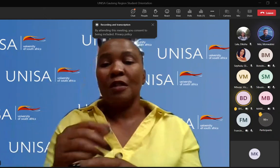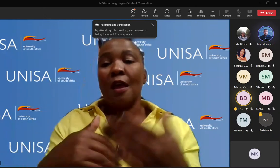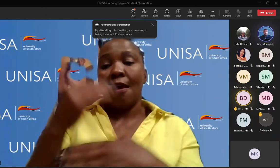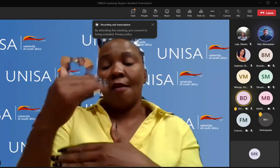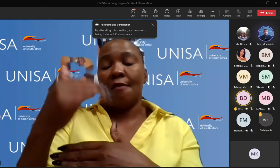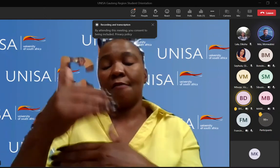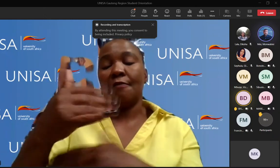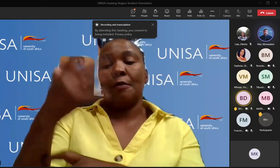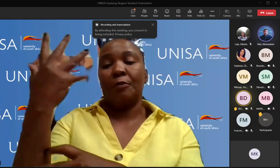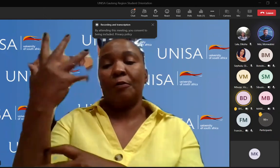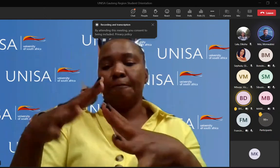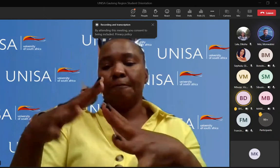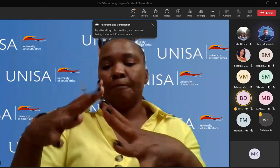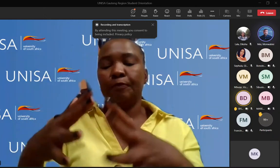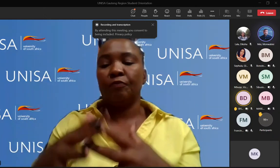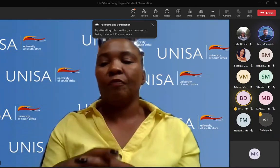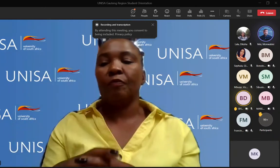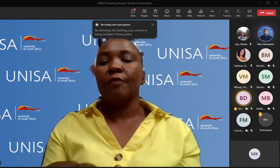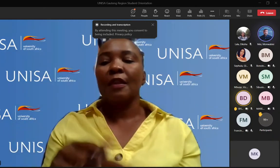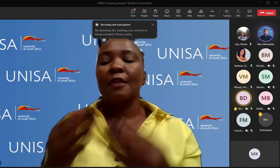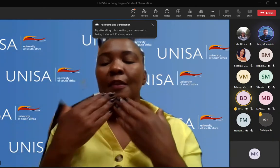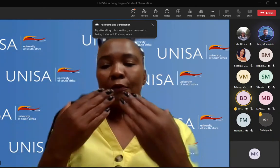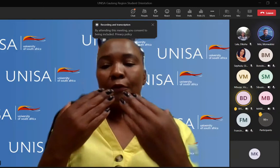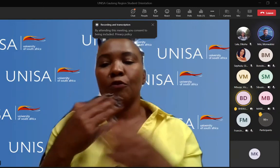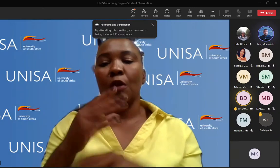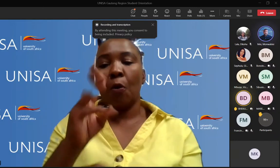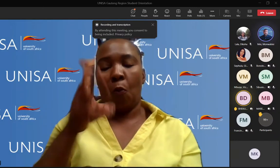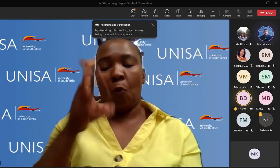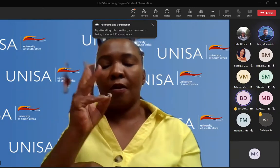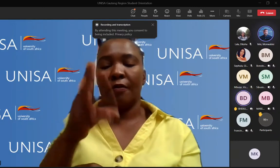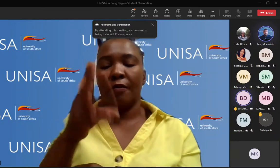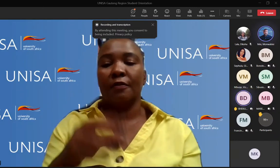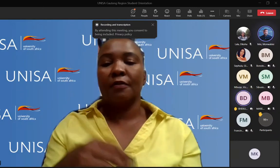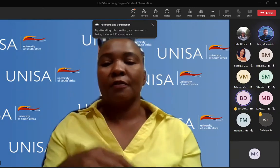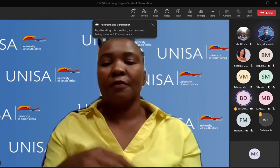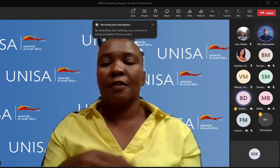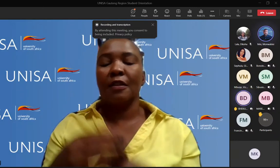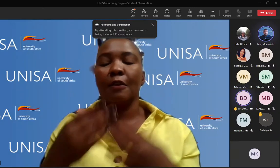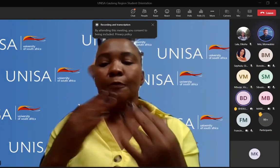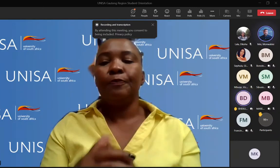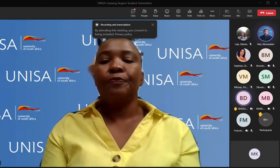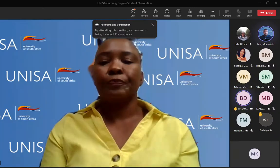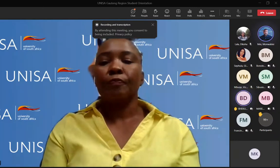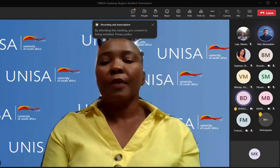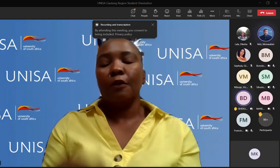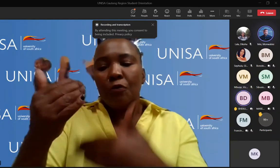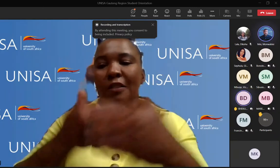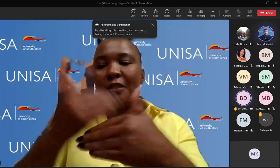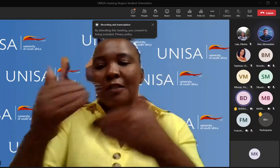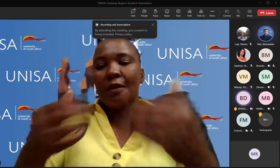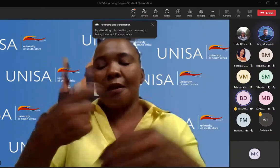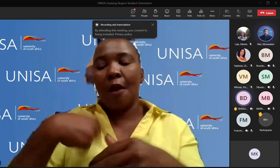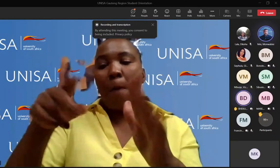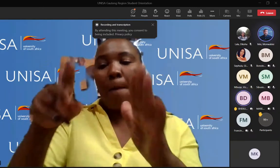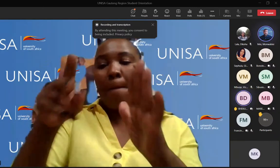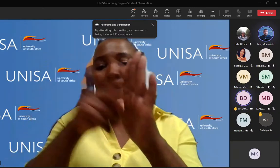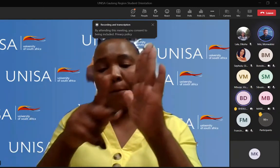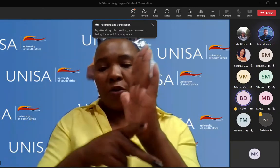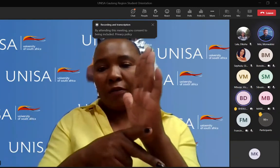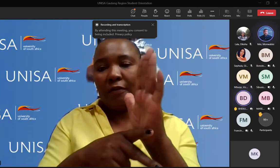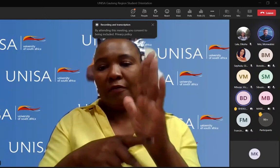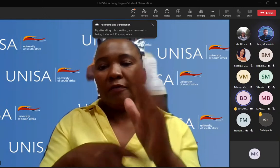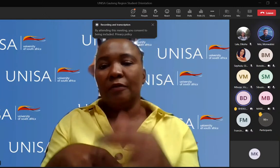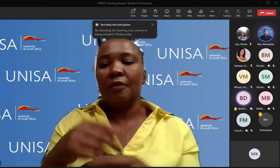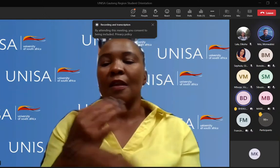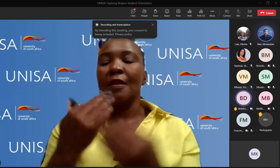presentation yes sir thank you very much okay thank you okay guys let us continue with our program um thank you